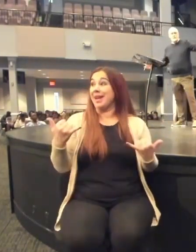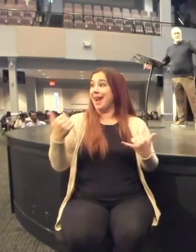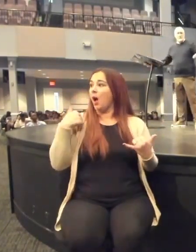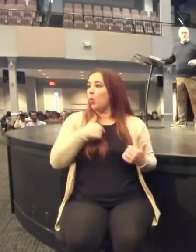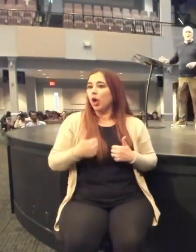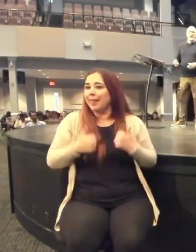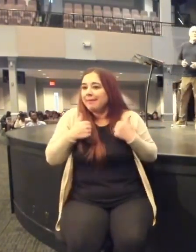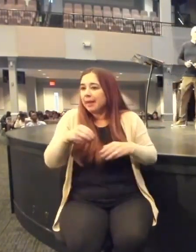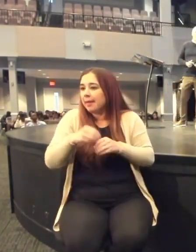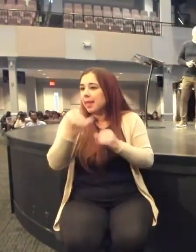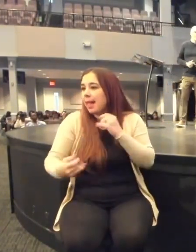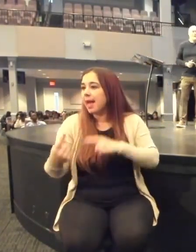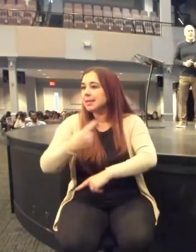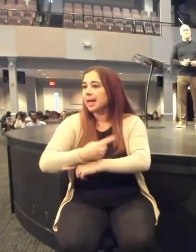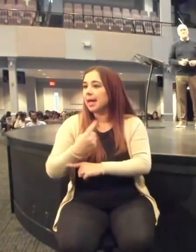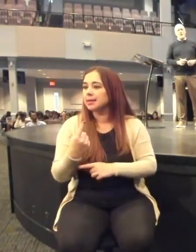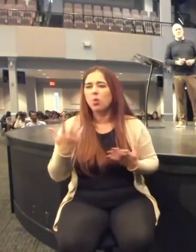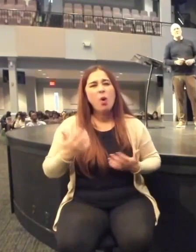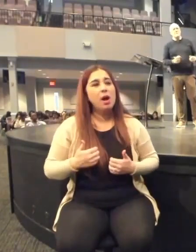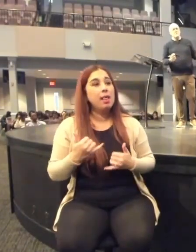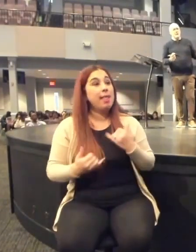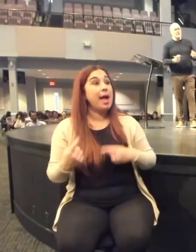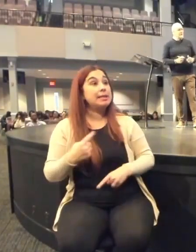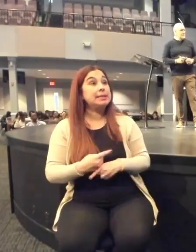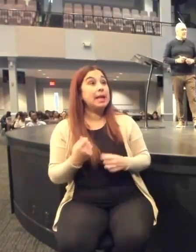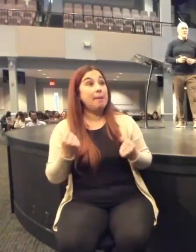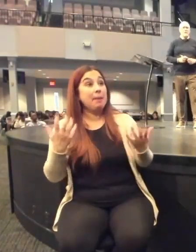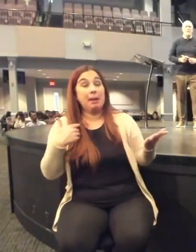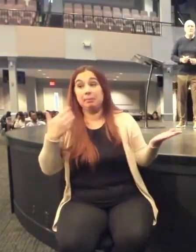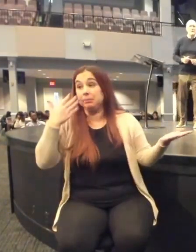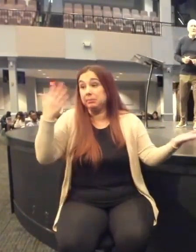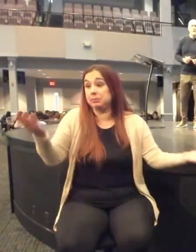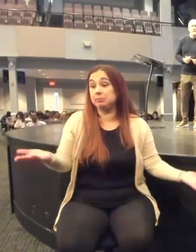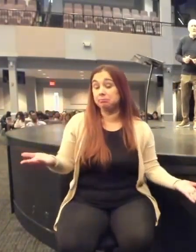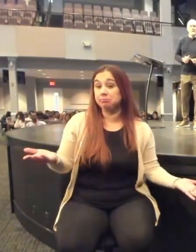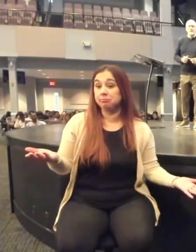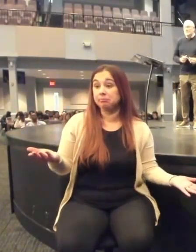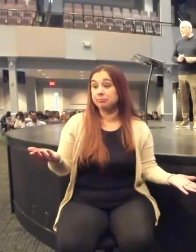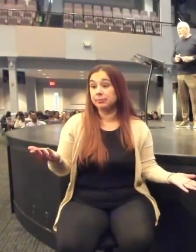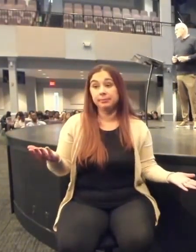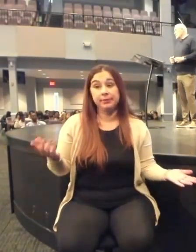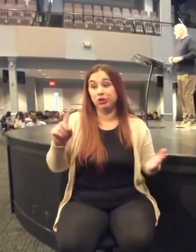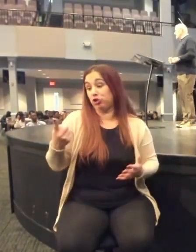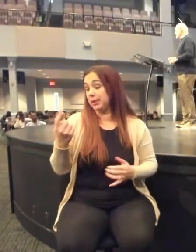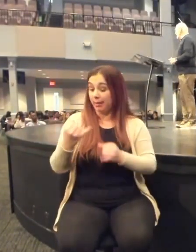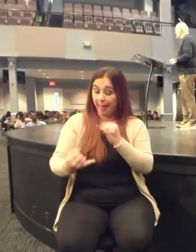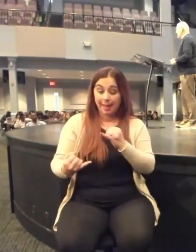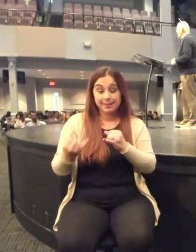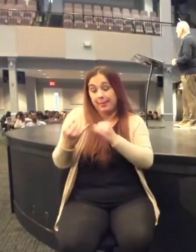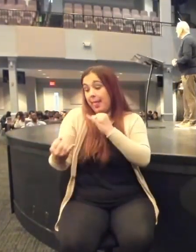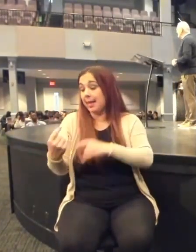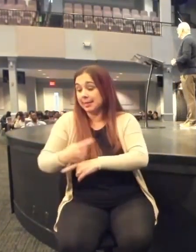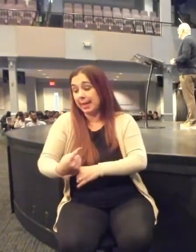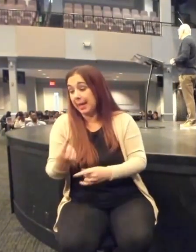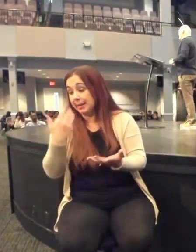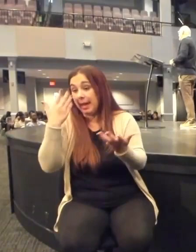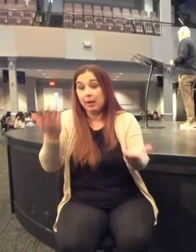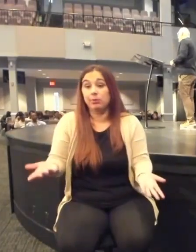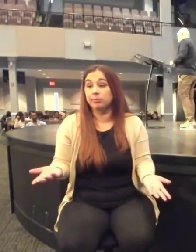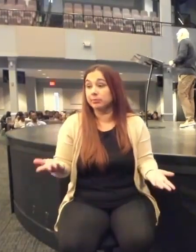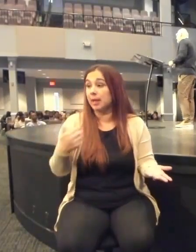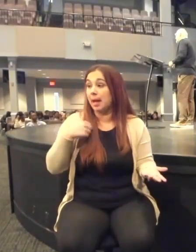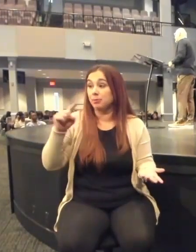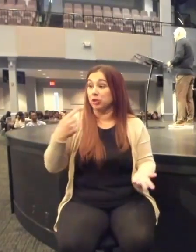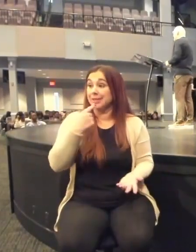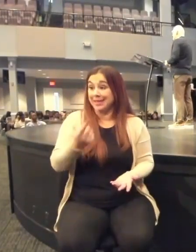in the last days. What last days are we living in? I don't know which last days we're living in. Is the last of the last days? I don't know.